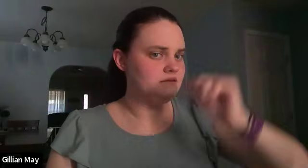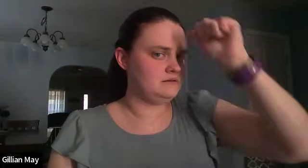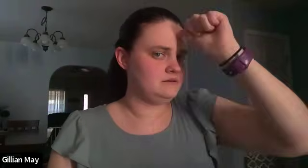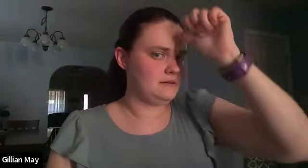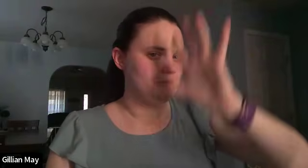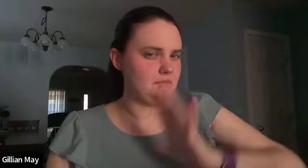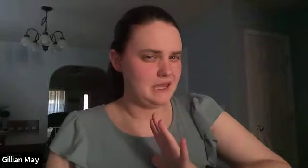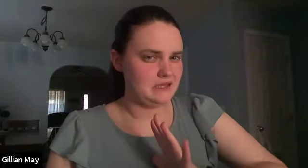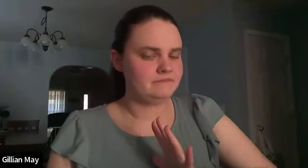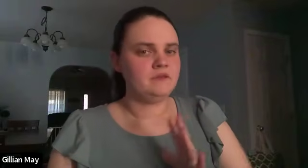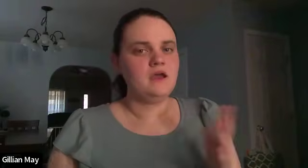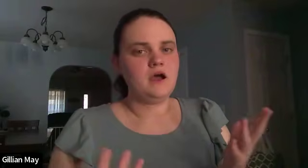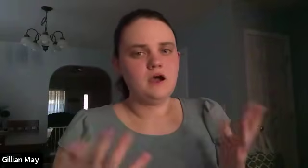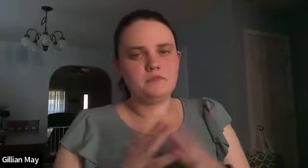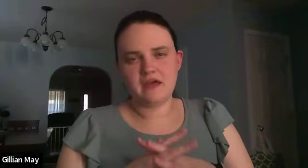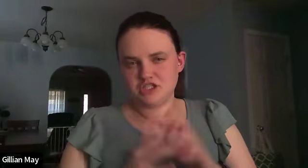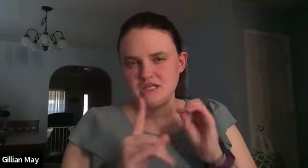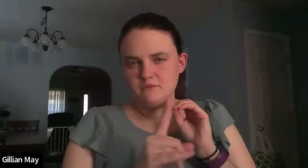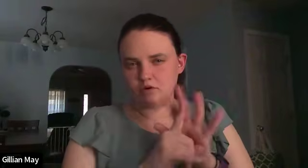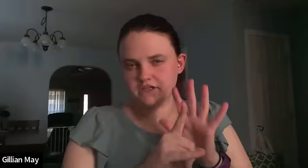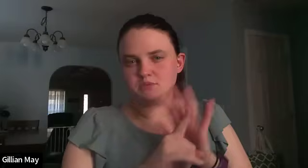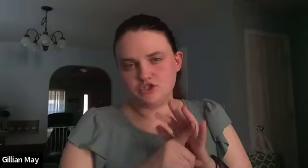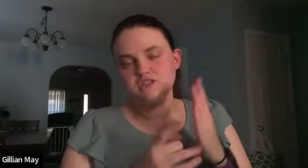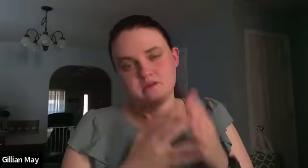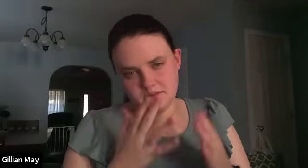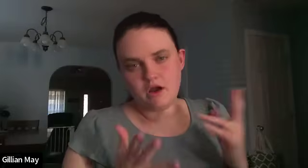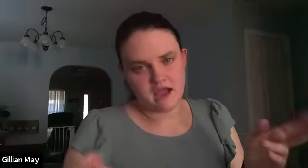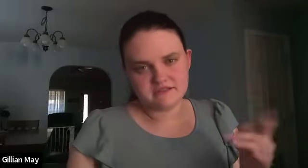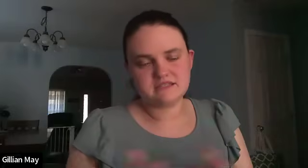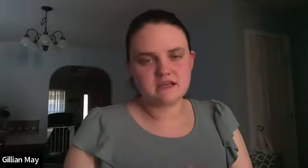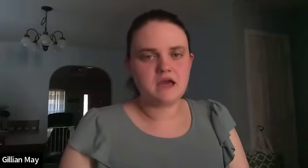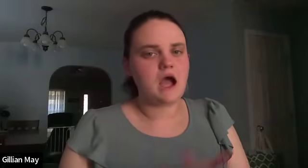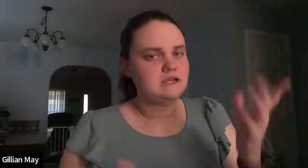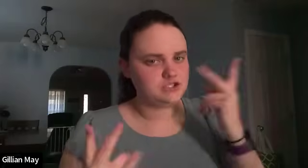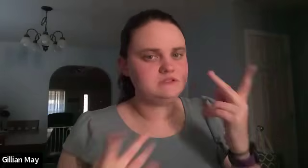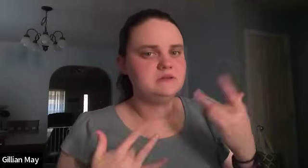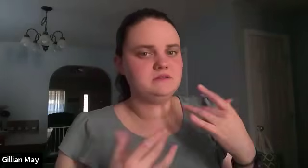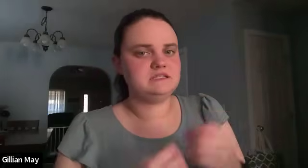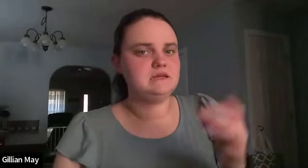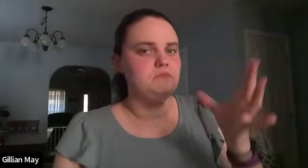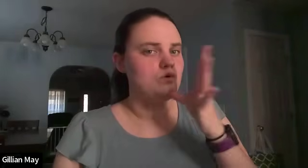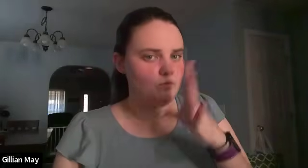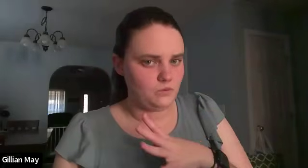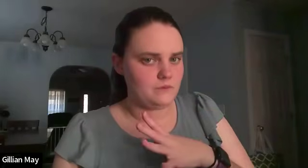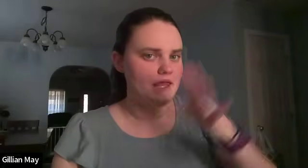woman, man. That's just kind of more of exposure. Some people I have seen sign that. I do typically see more